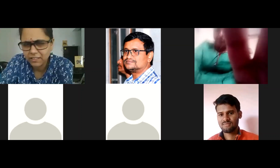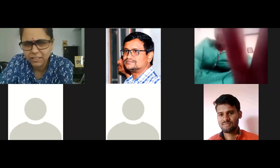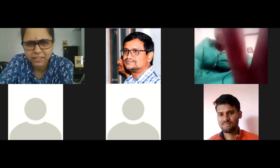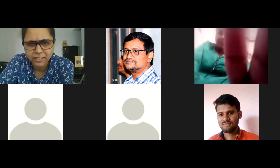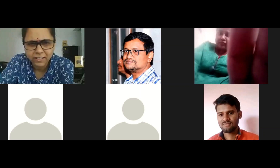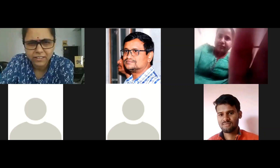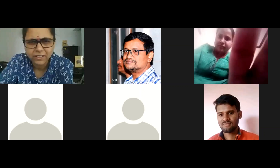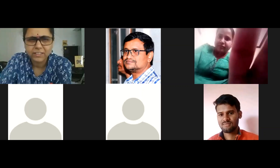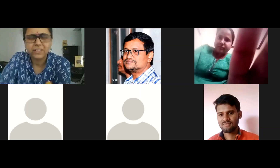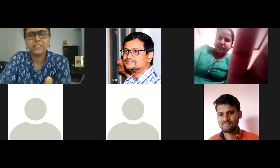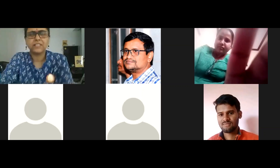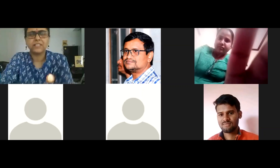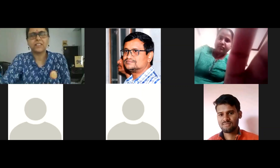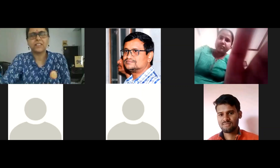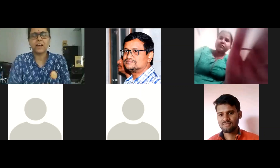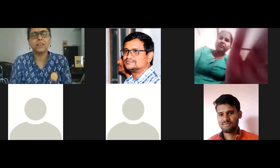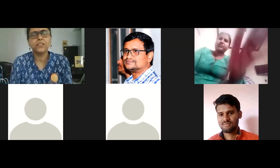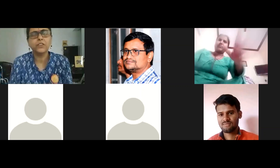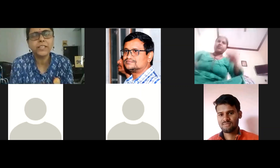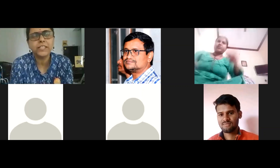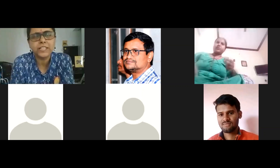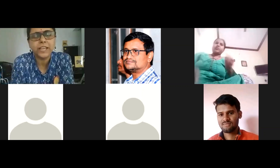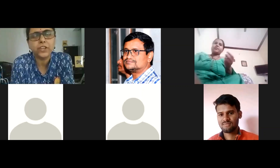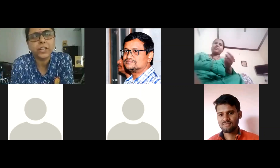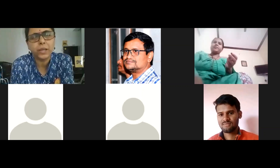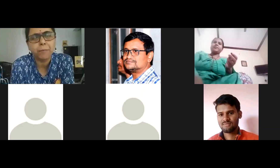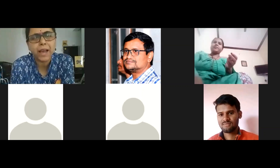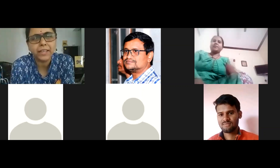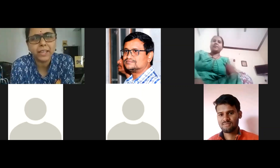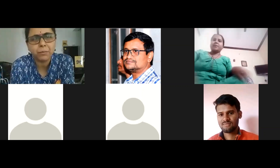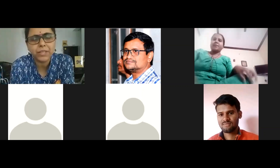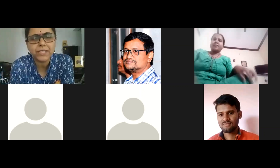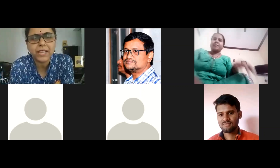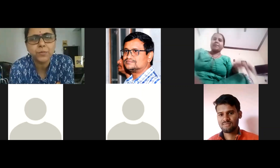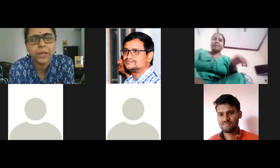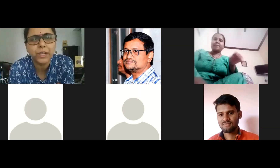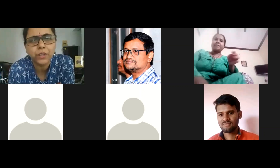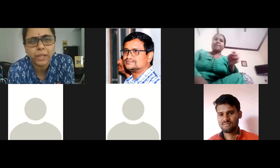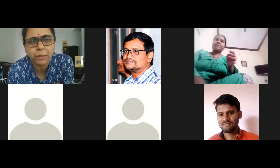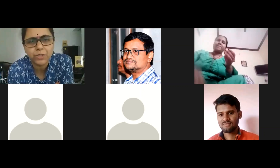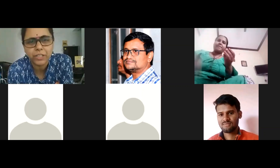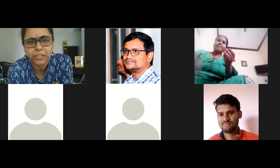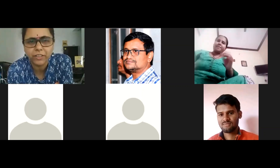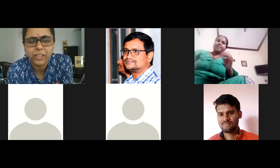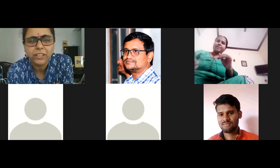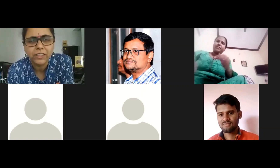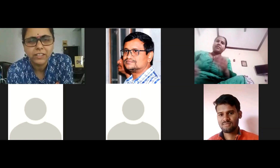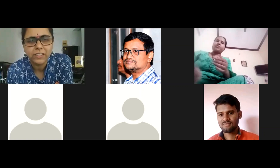Yes. Now you can start. You can say your name. My name is and spell your name, Sridevi. Okay,